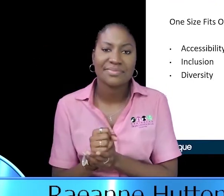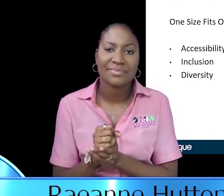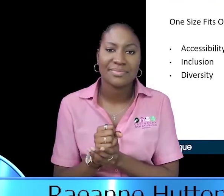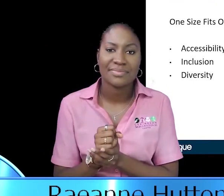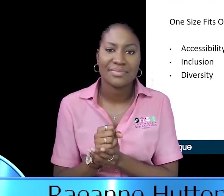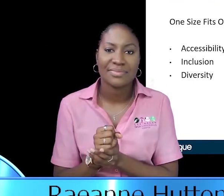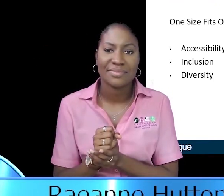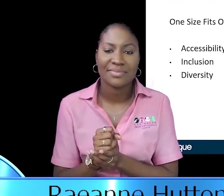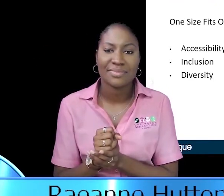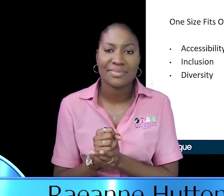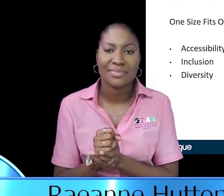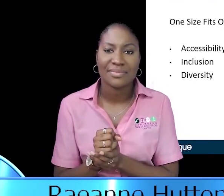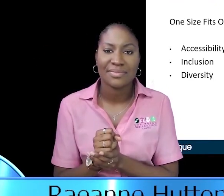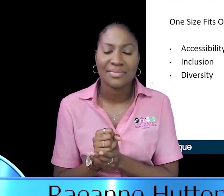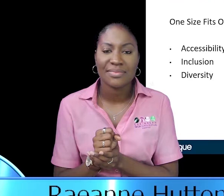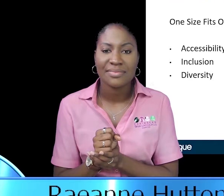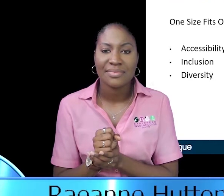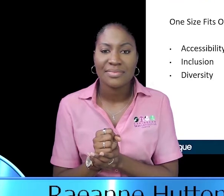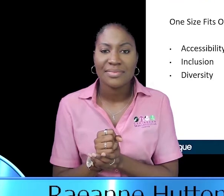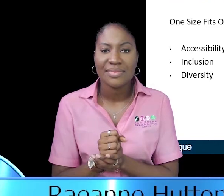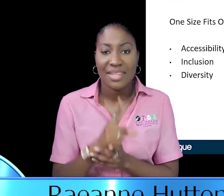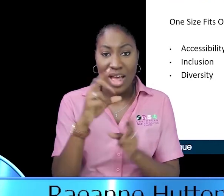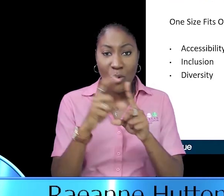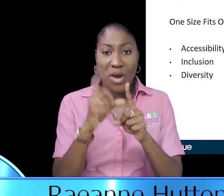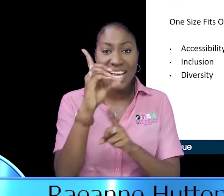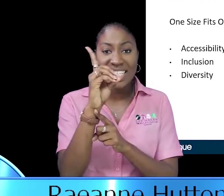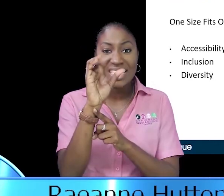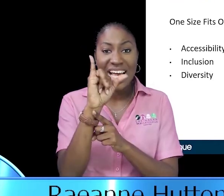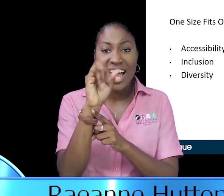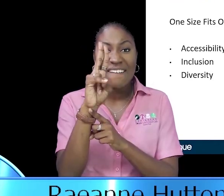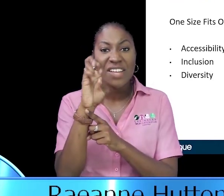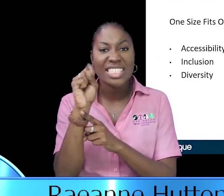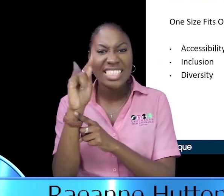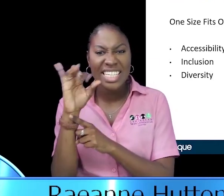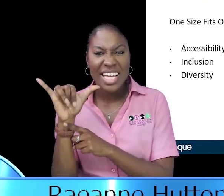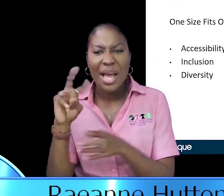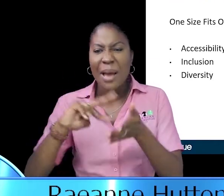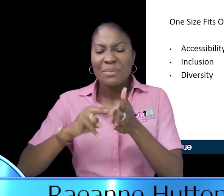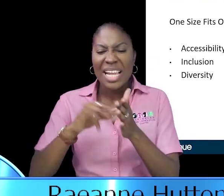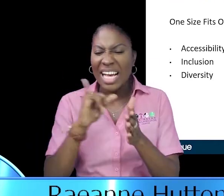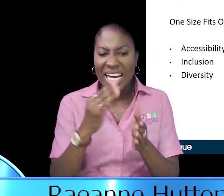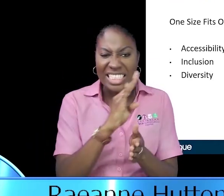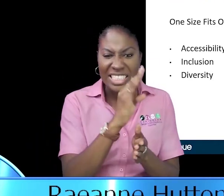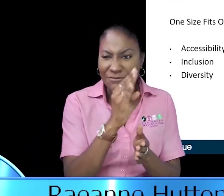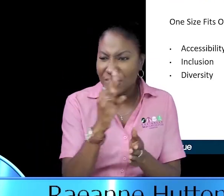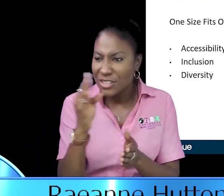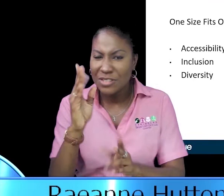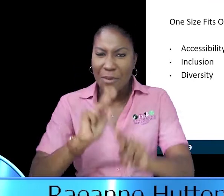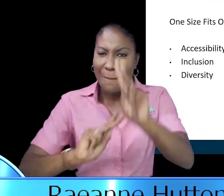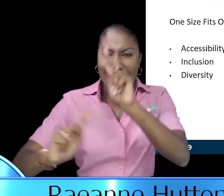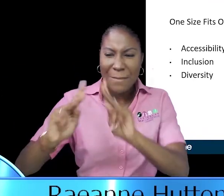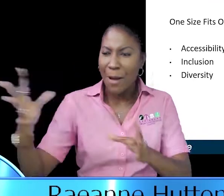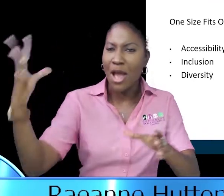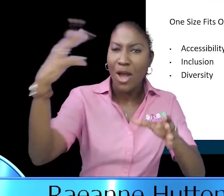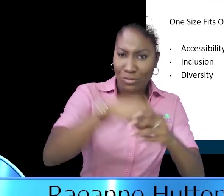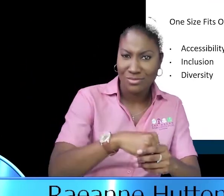So it's really diversity. Diversity, yeah. So diversity, I would say historically